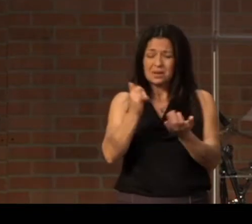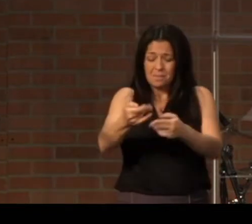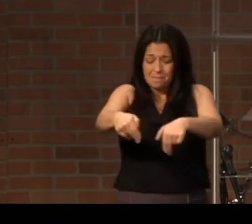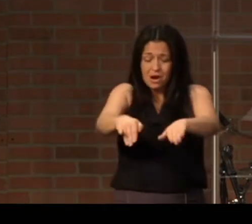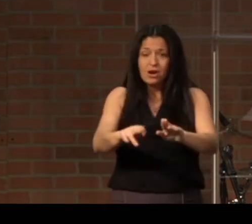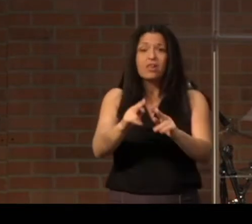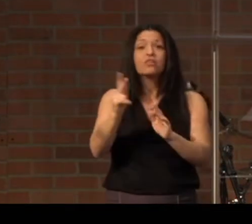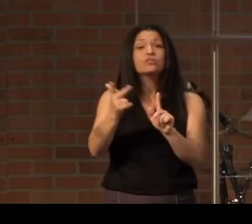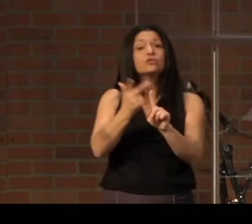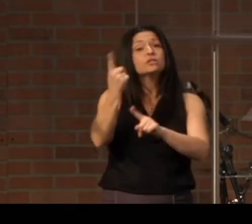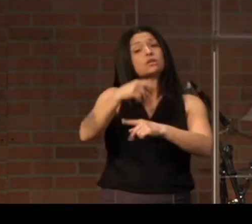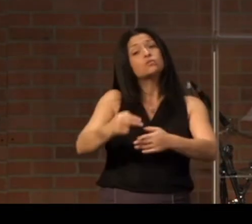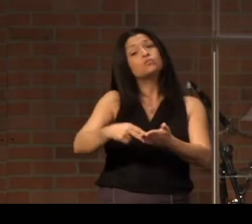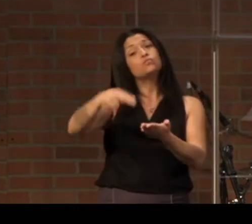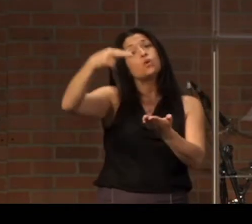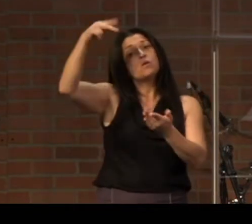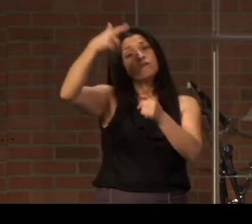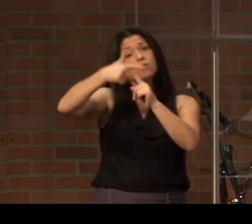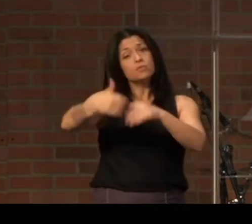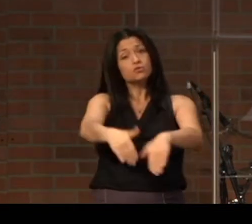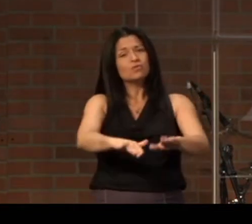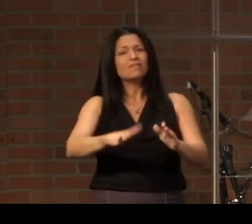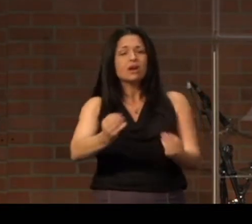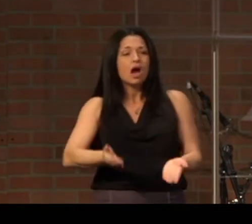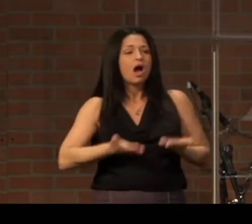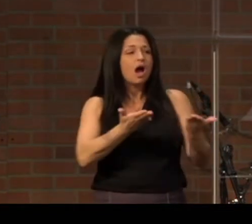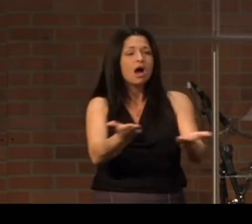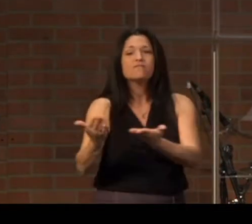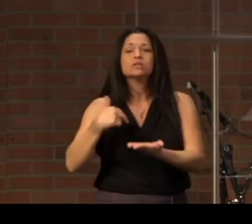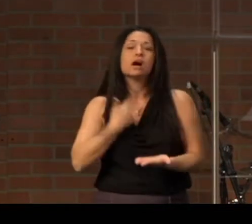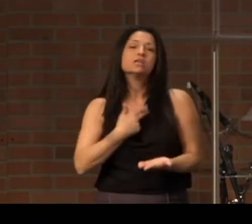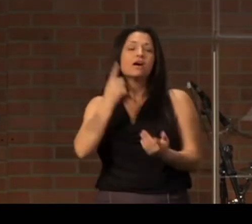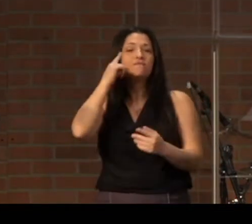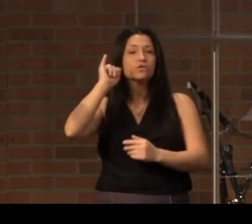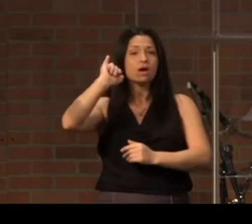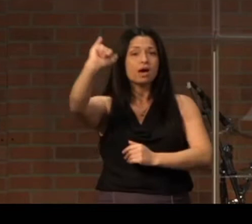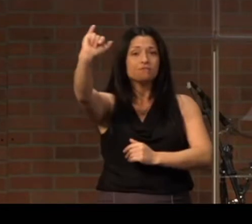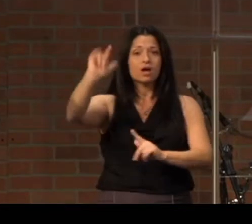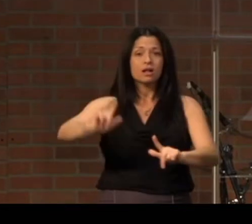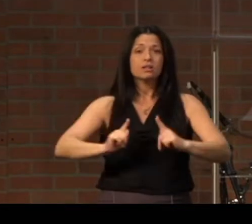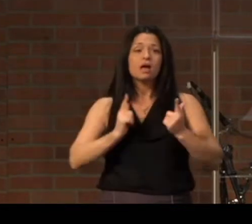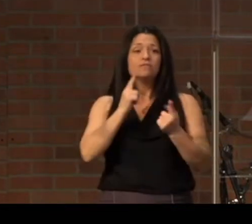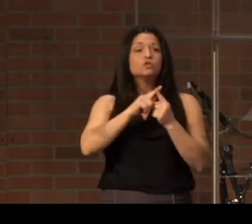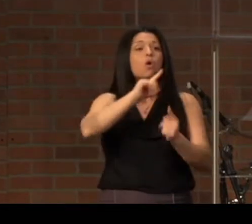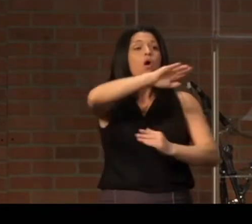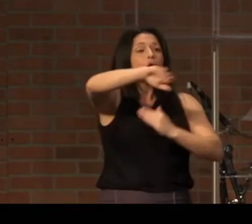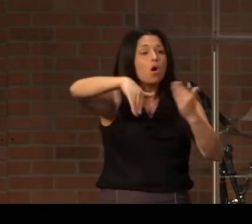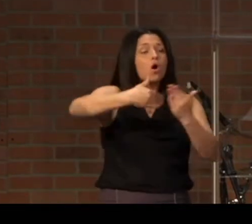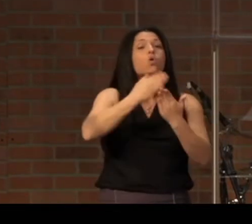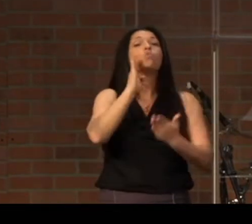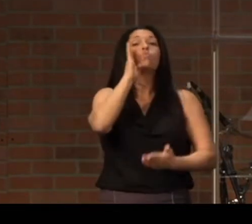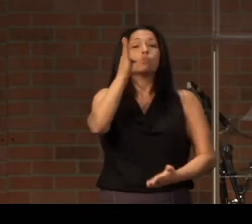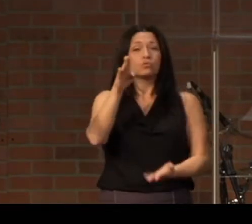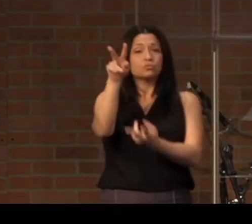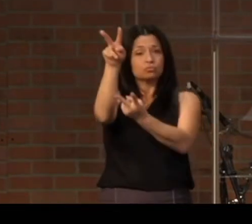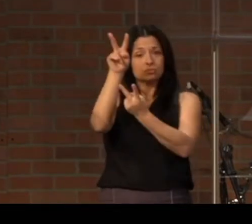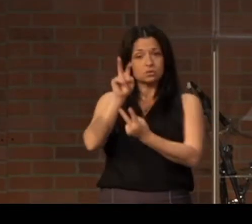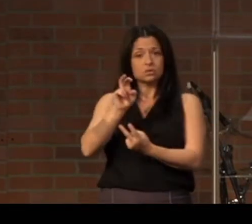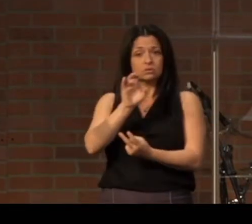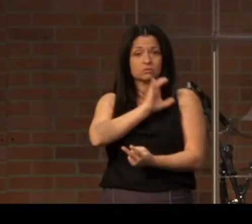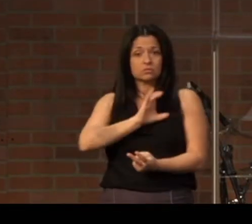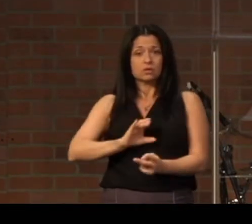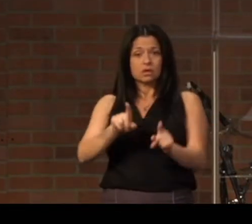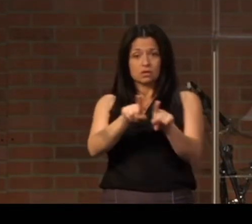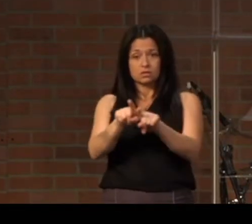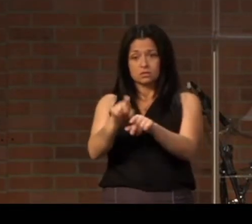day he rose from the grave, and he offers eternal life to all who would receive Christ, who would receive him as Savior and